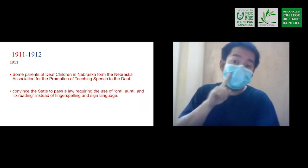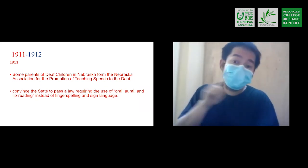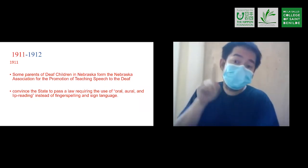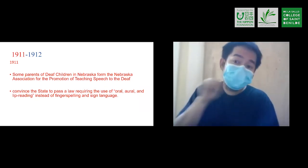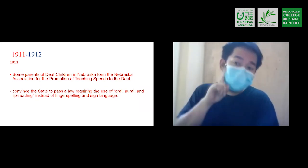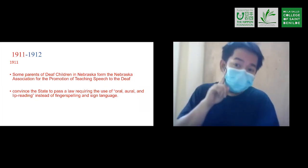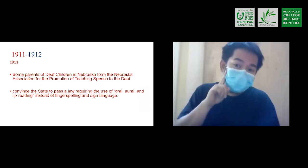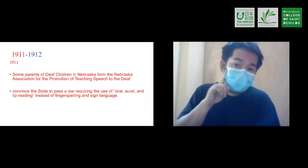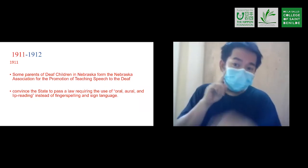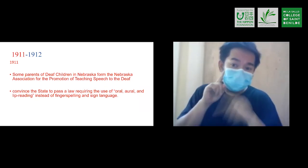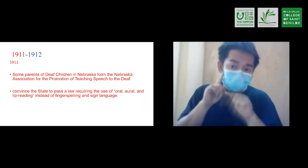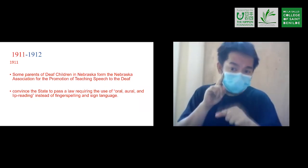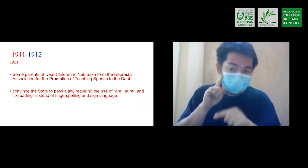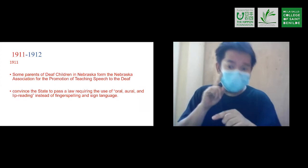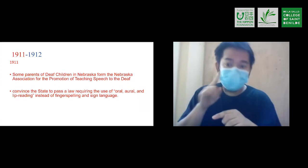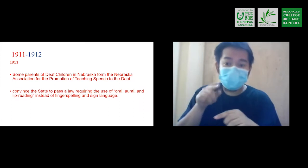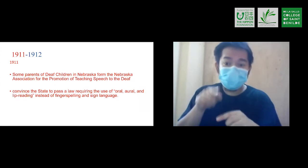who had deaf children